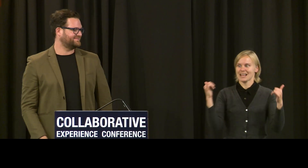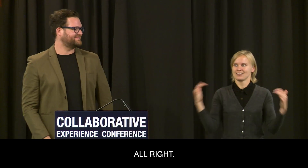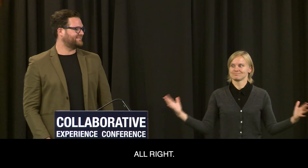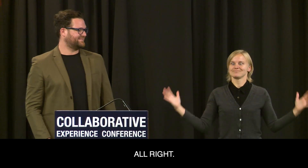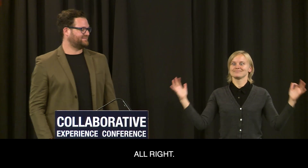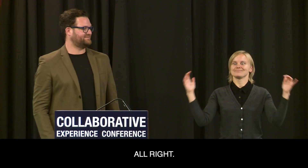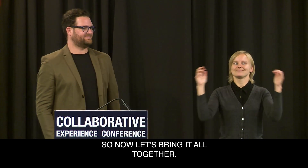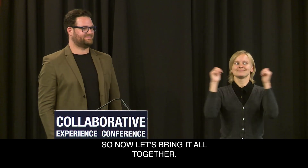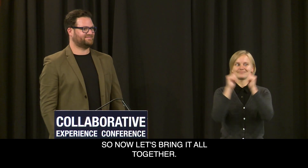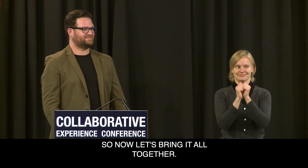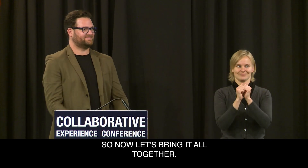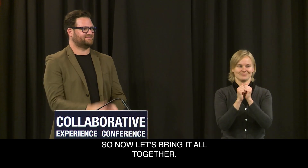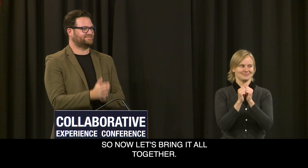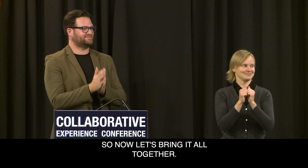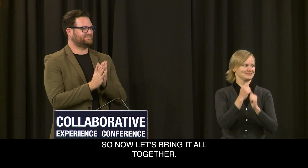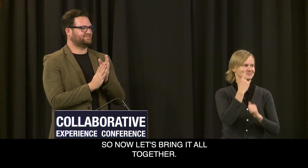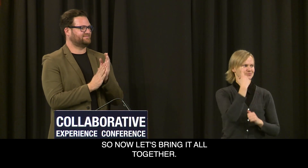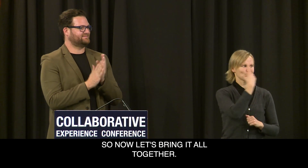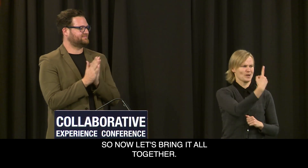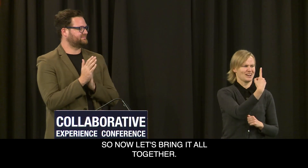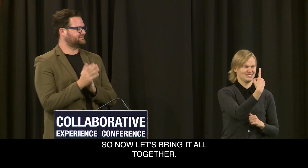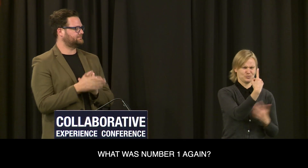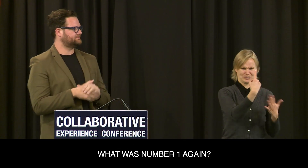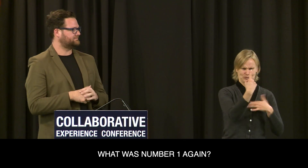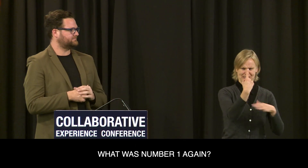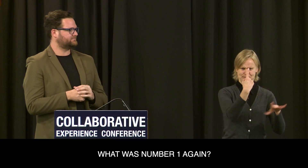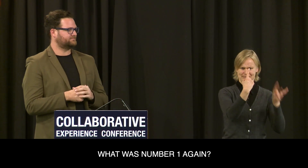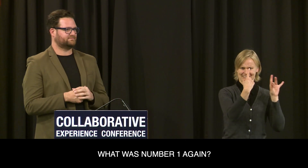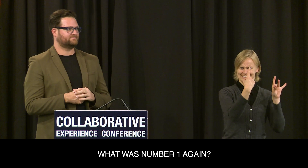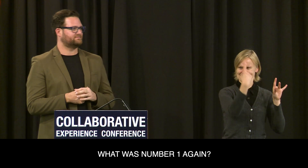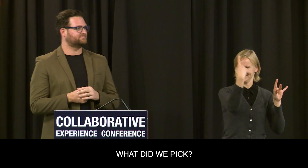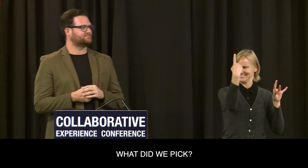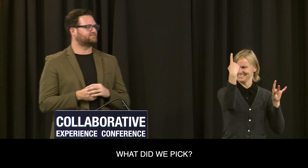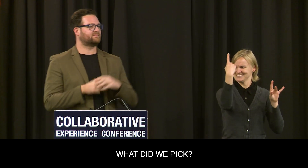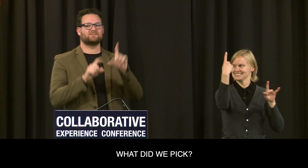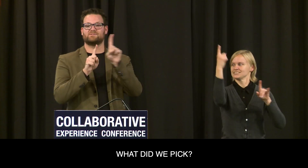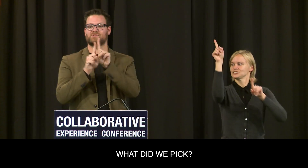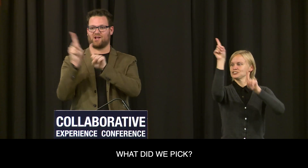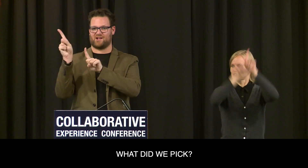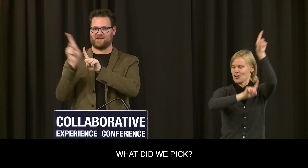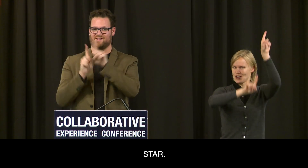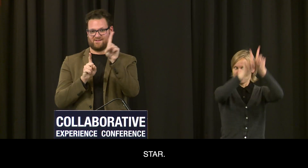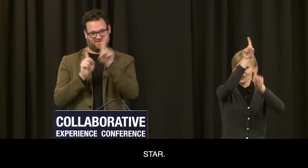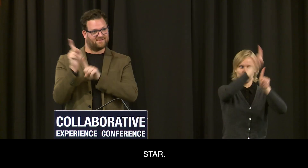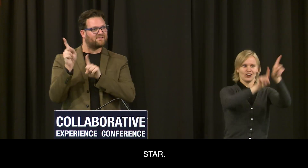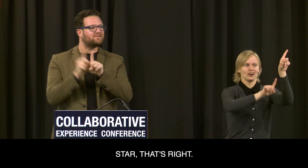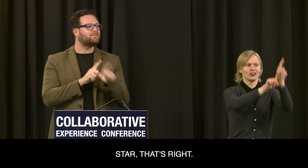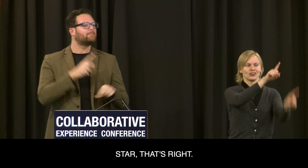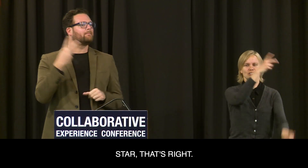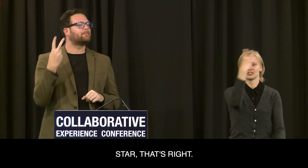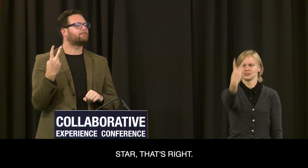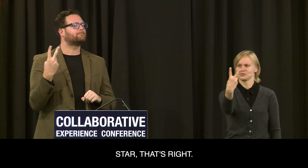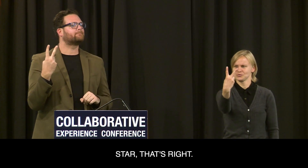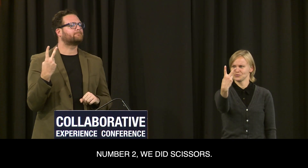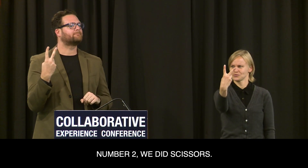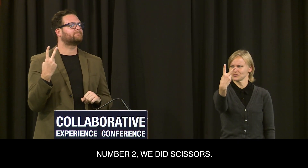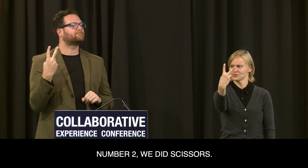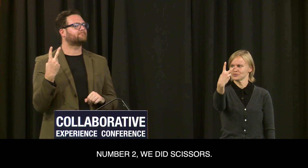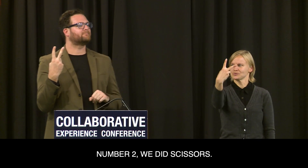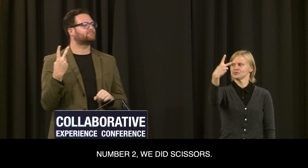All right, so now let's bring it all together. What was number 1 again? What did we pick? Oh, star, that's right. Number 2,